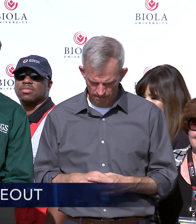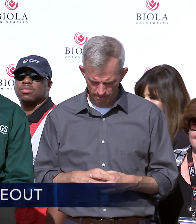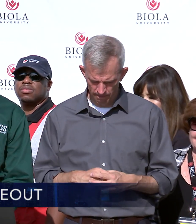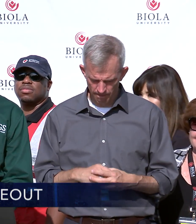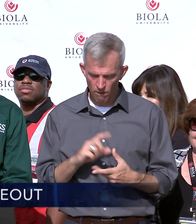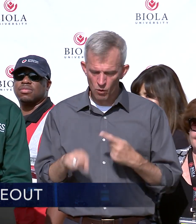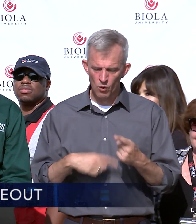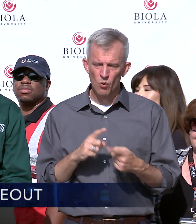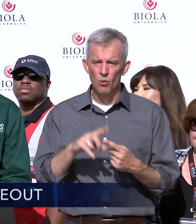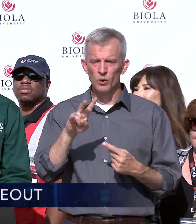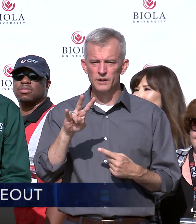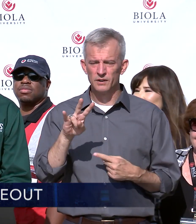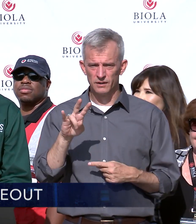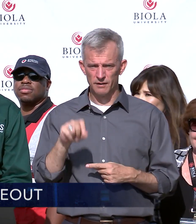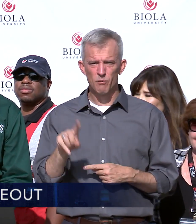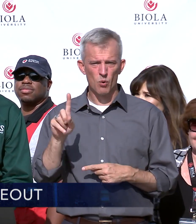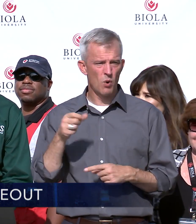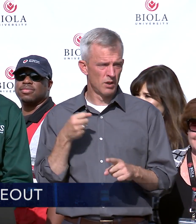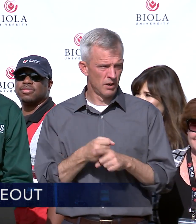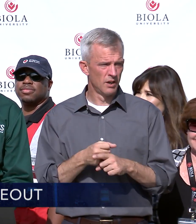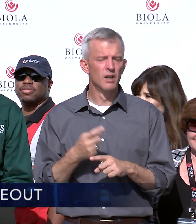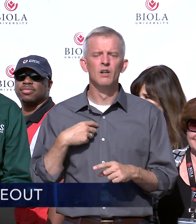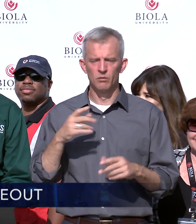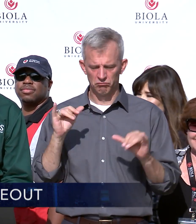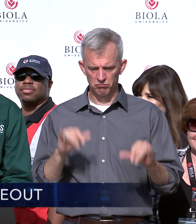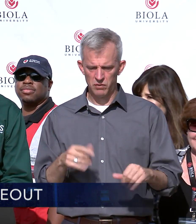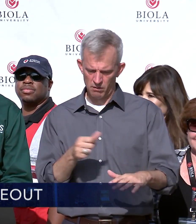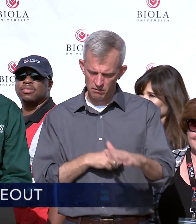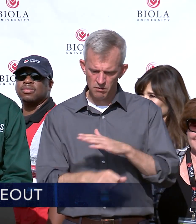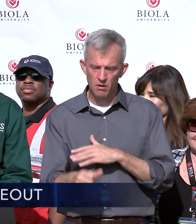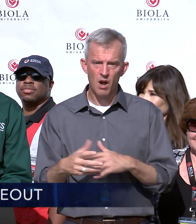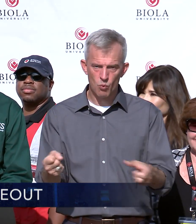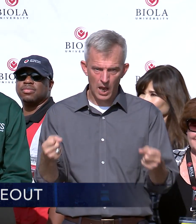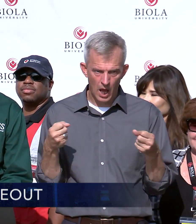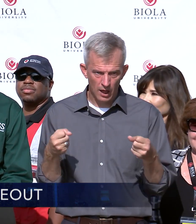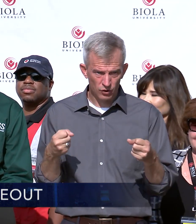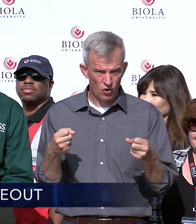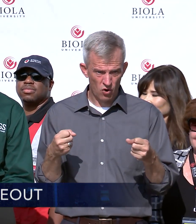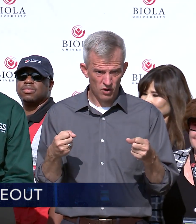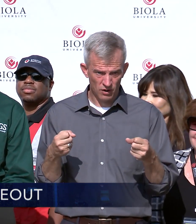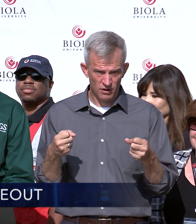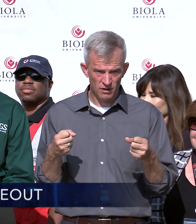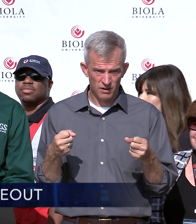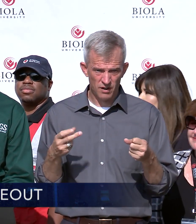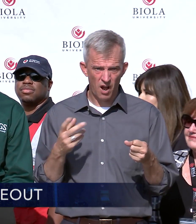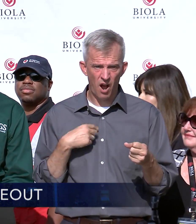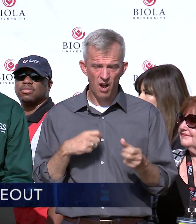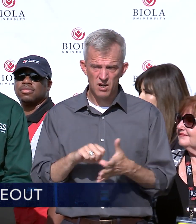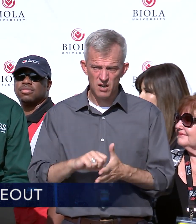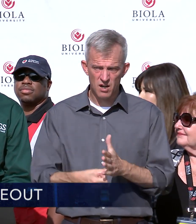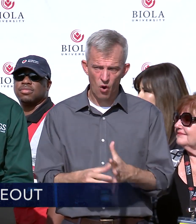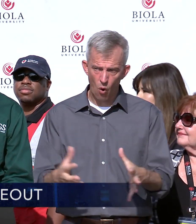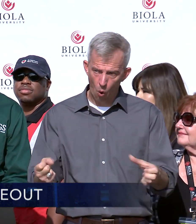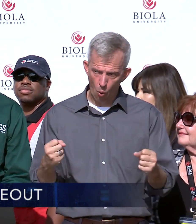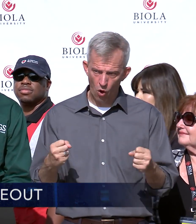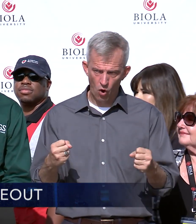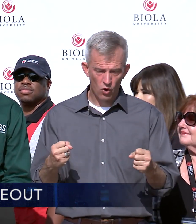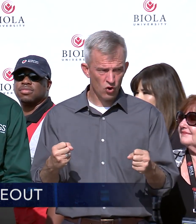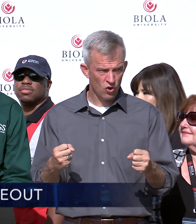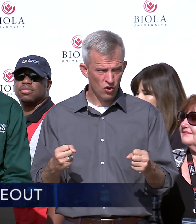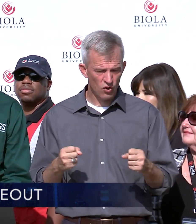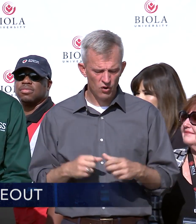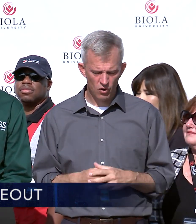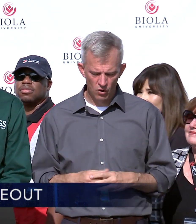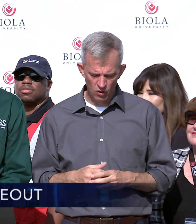When the 7.1 hit, we dropped, covered, and we held on. And I want to emphasize that last part, hold on.